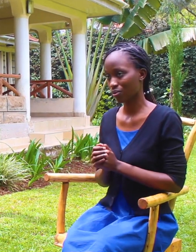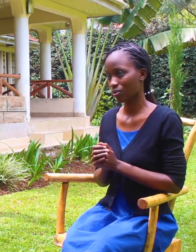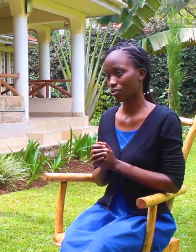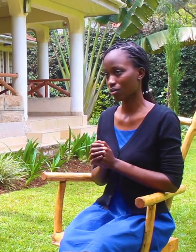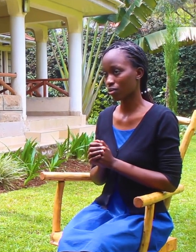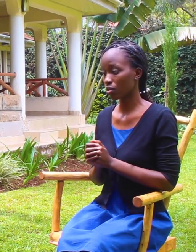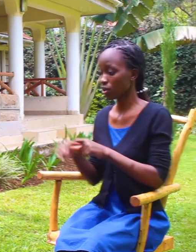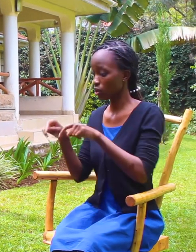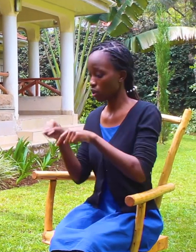Today I'm here